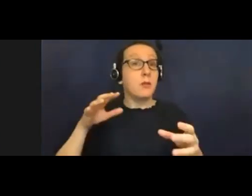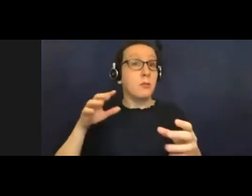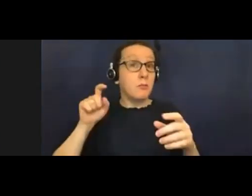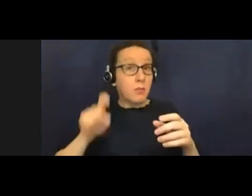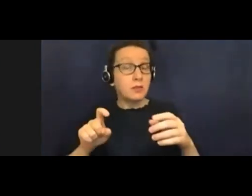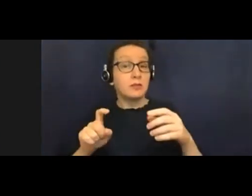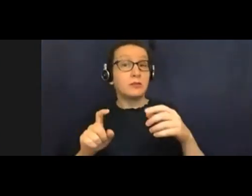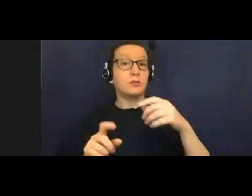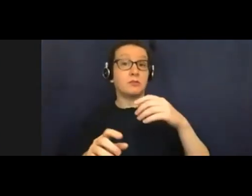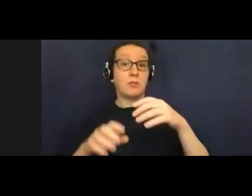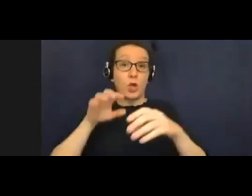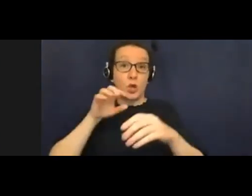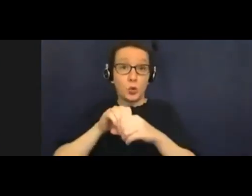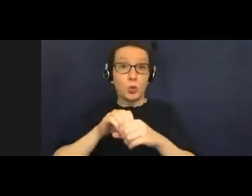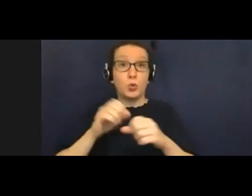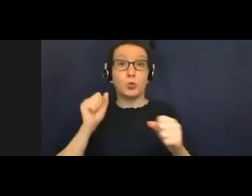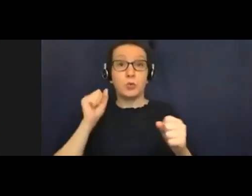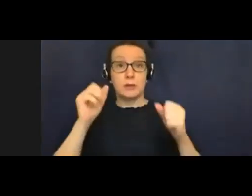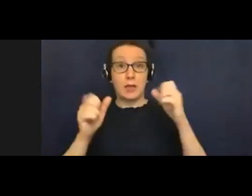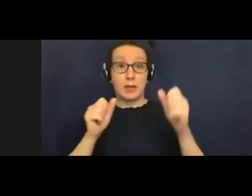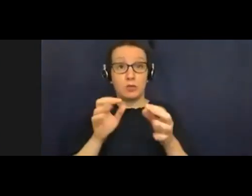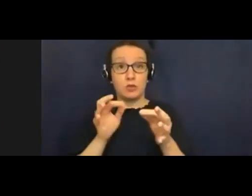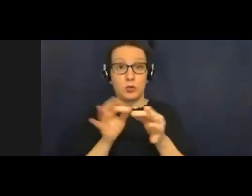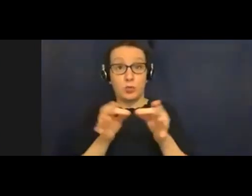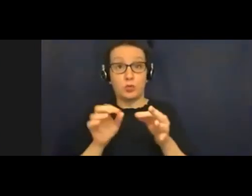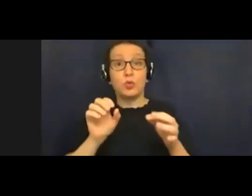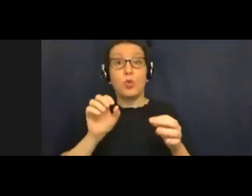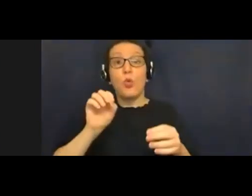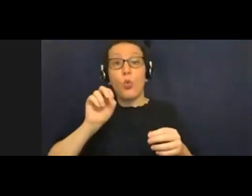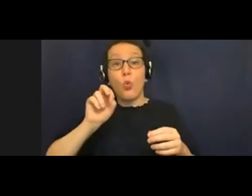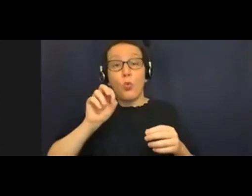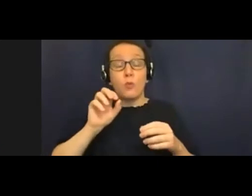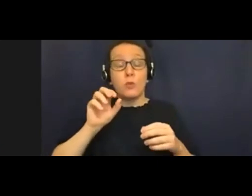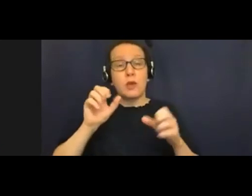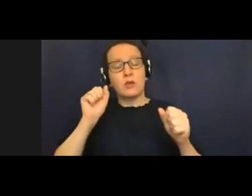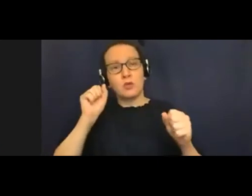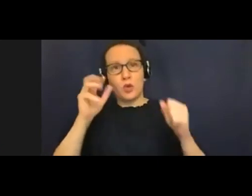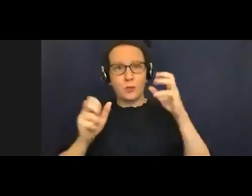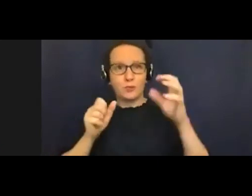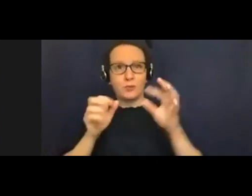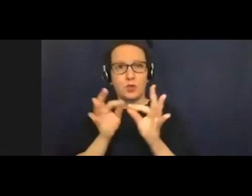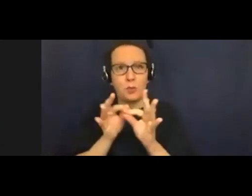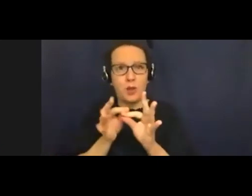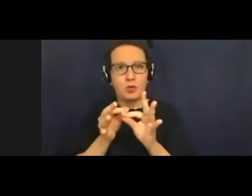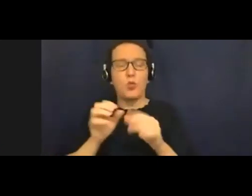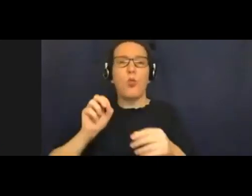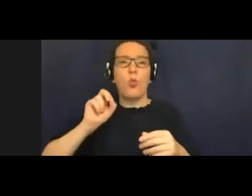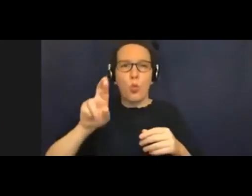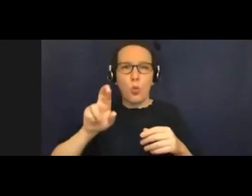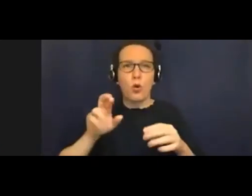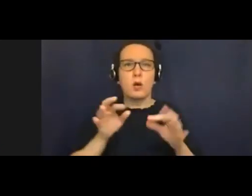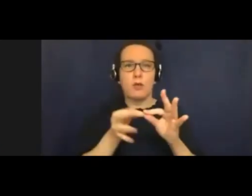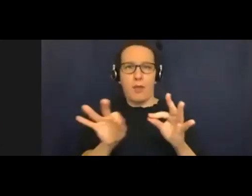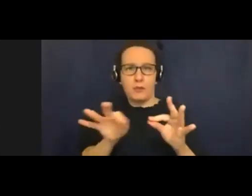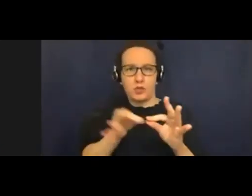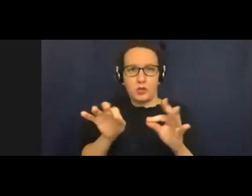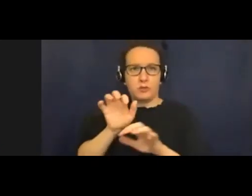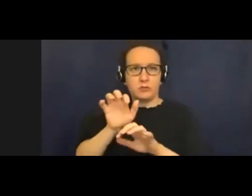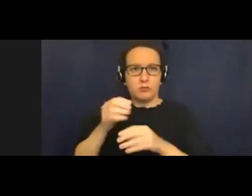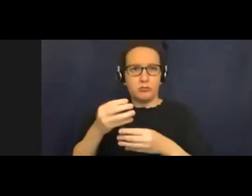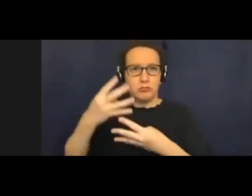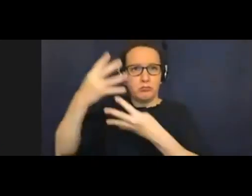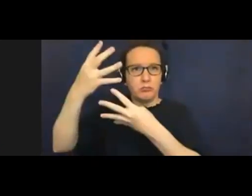interpretations or and captions. Also about positive thing is